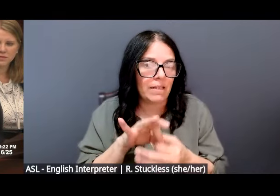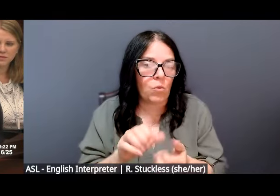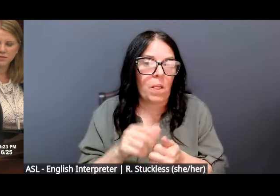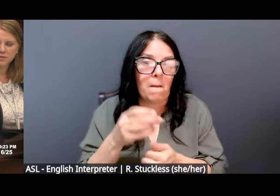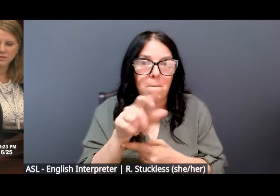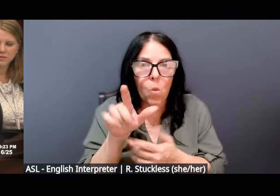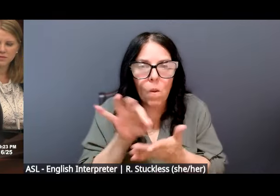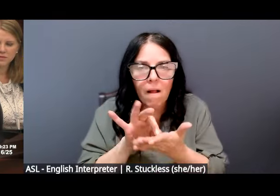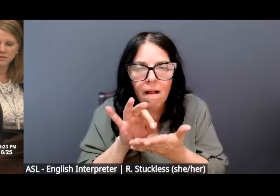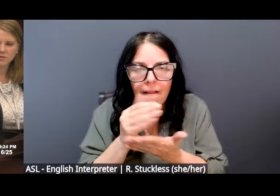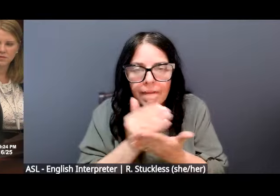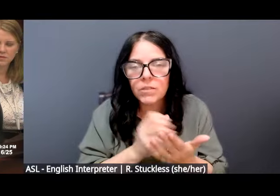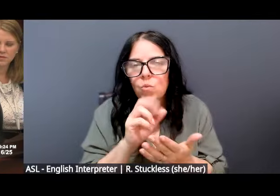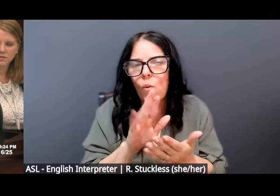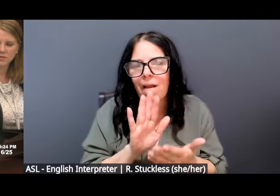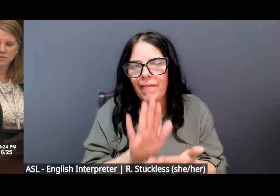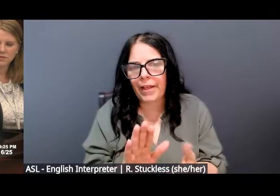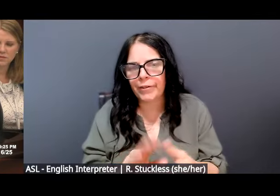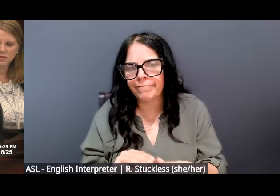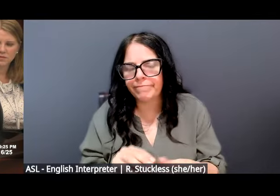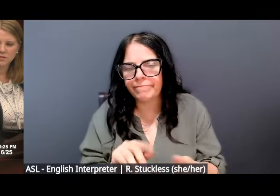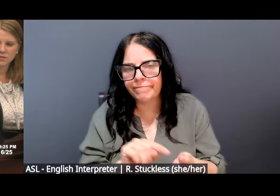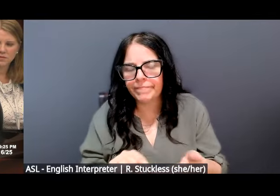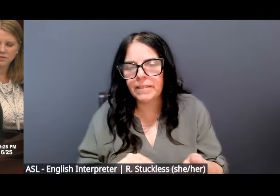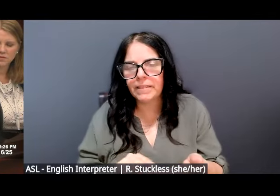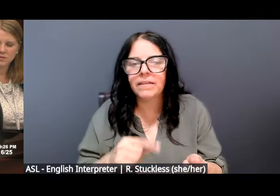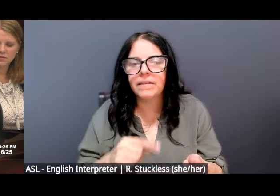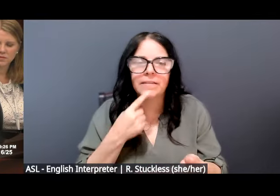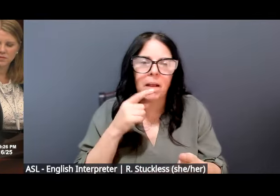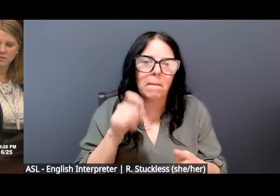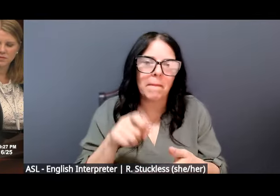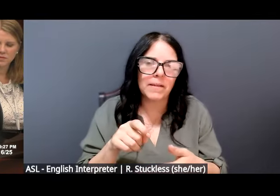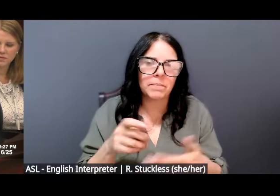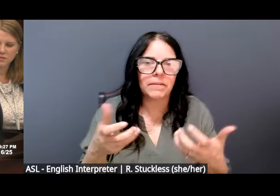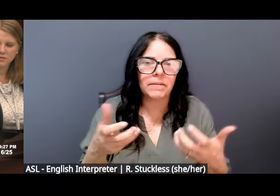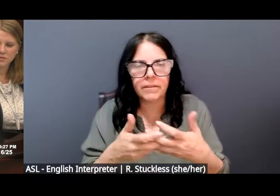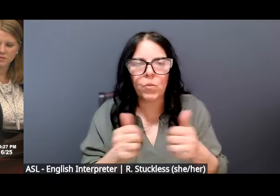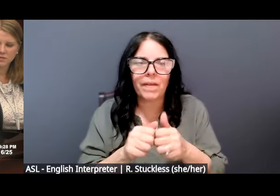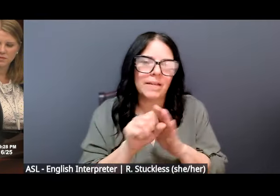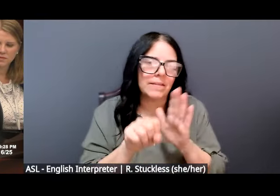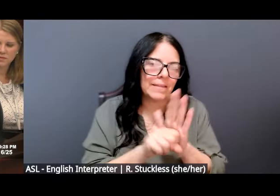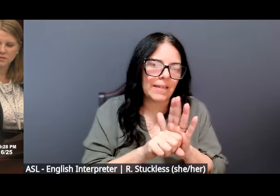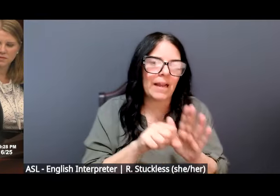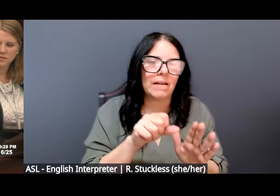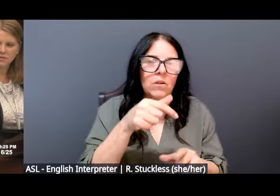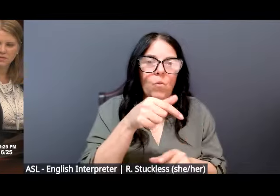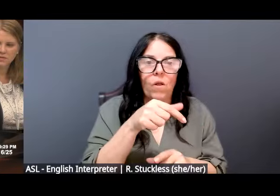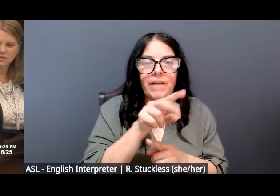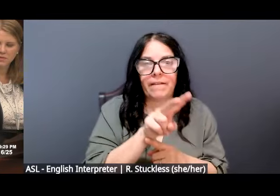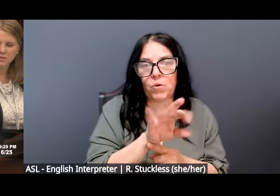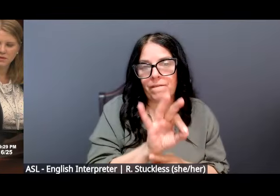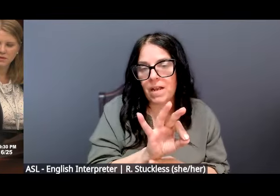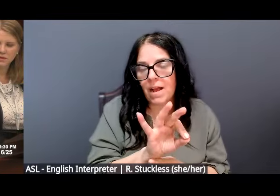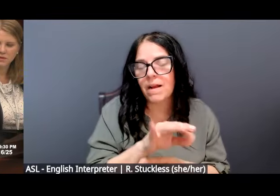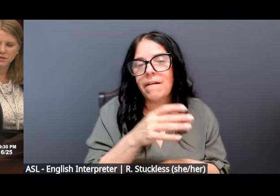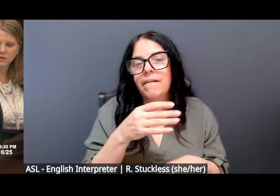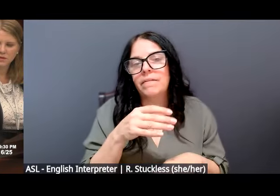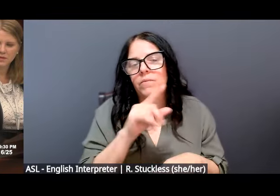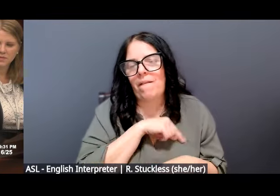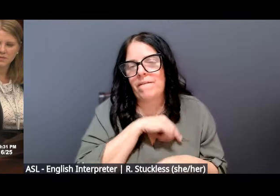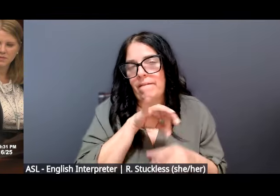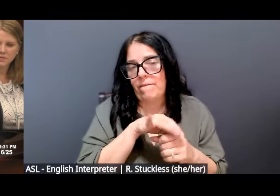that they have in there that it must be generated from and consistent with the statewide qualified voter file, is because I don't know